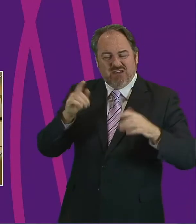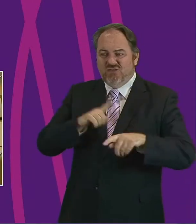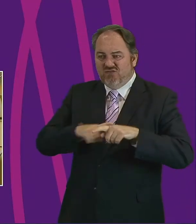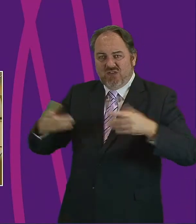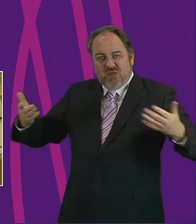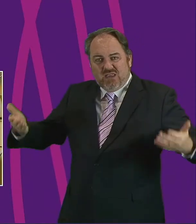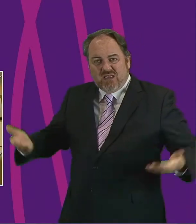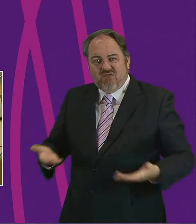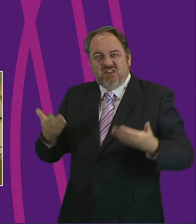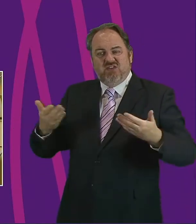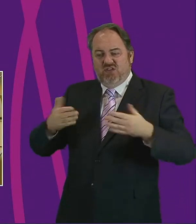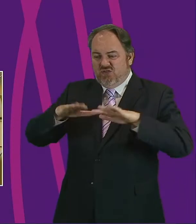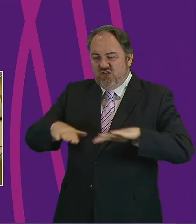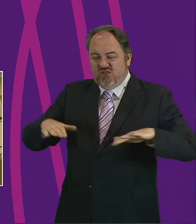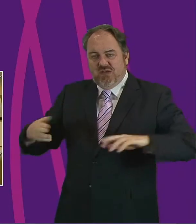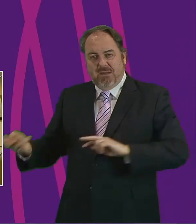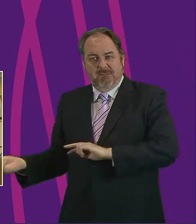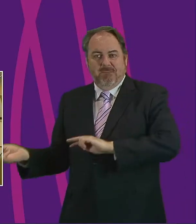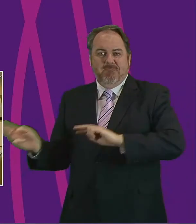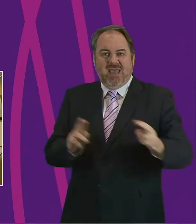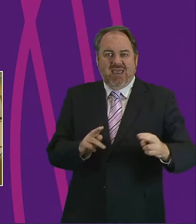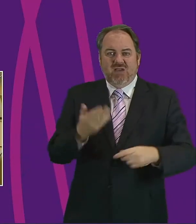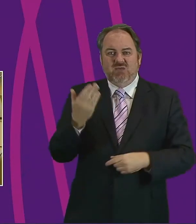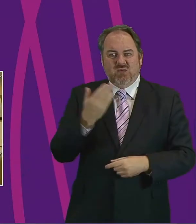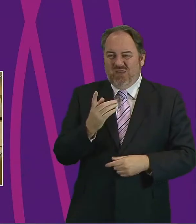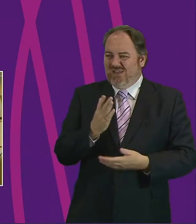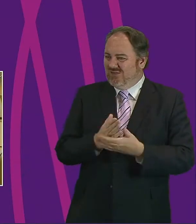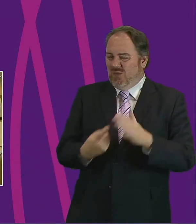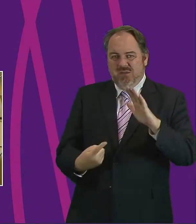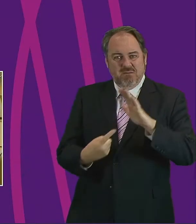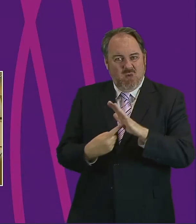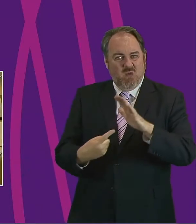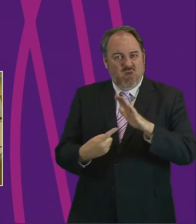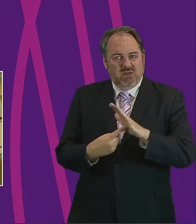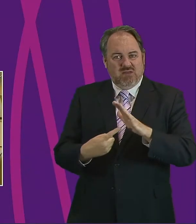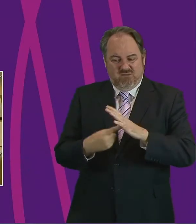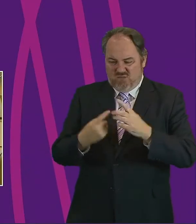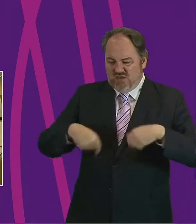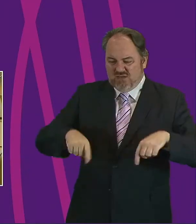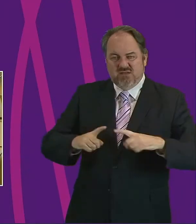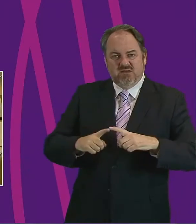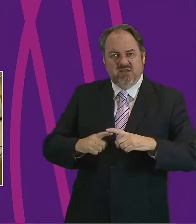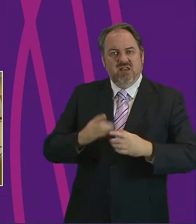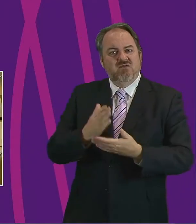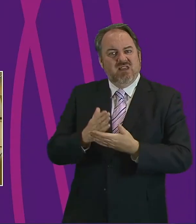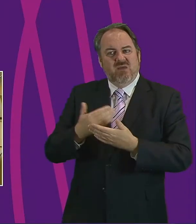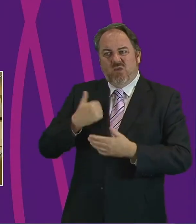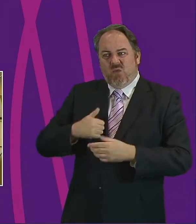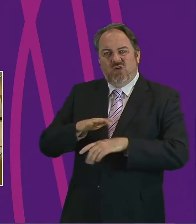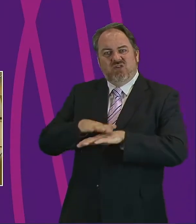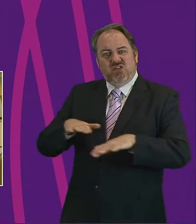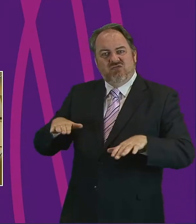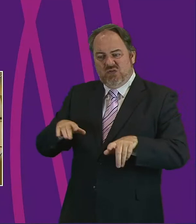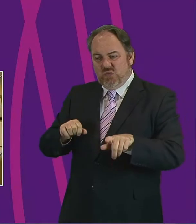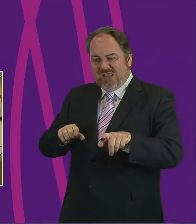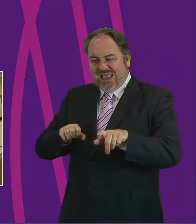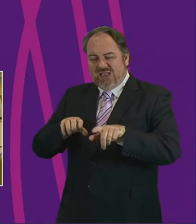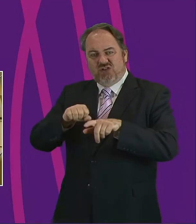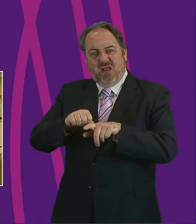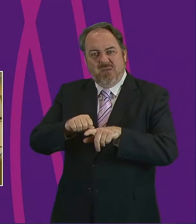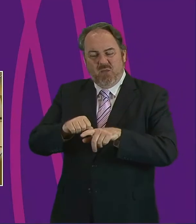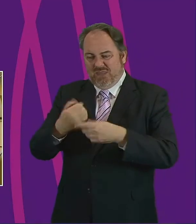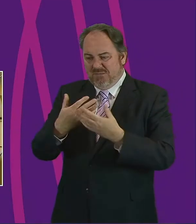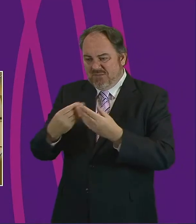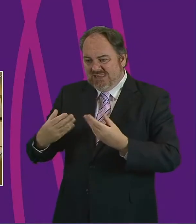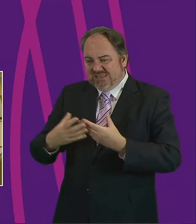our children's education back to normal, and of course making sure we put plans in place to allow children to catch up on missed education. I take